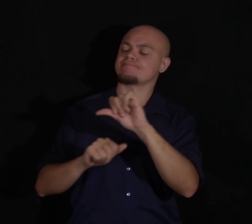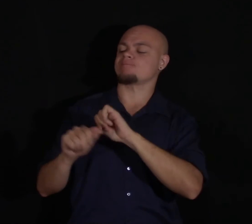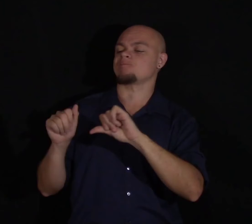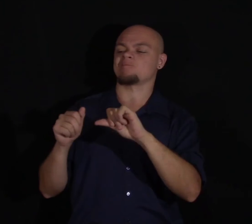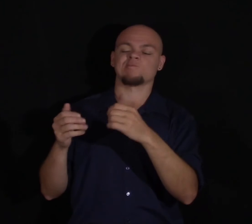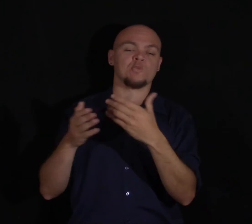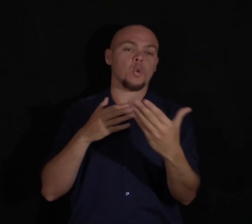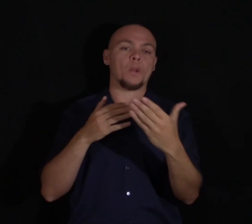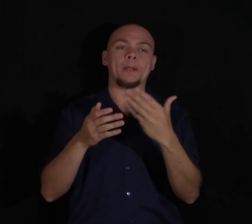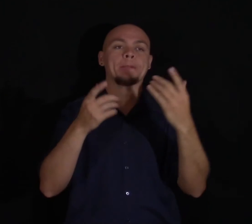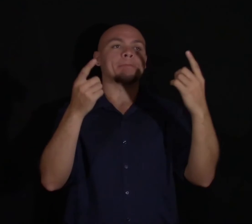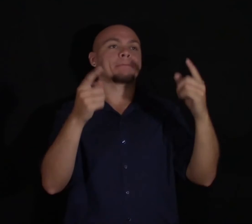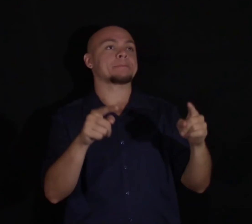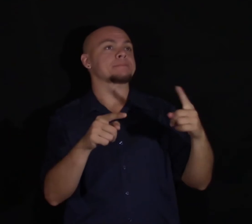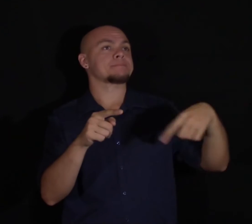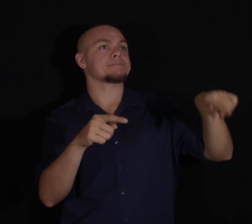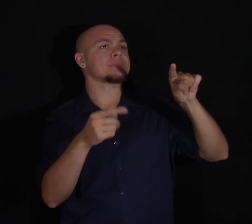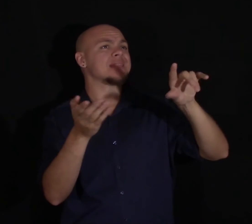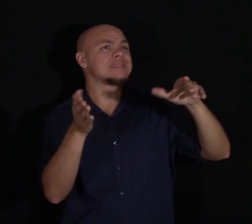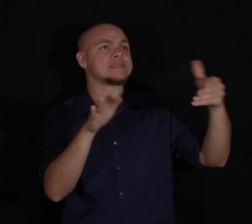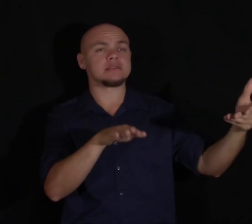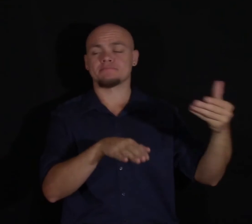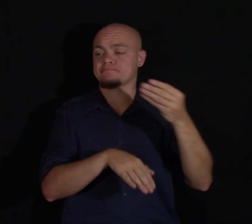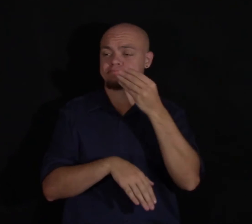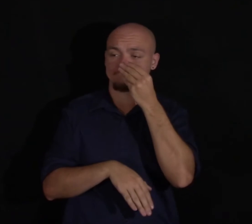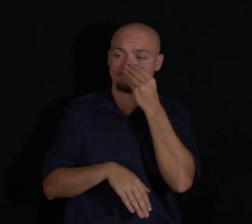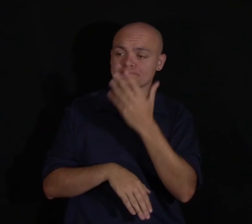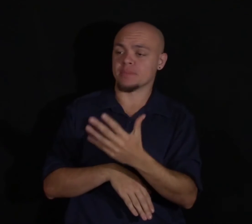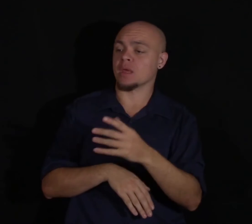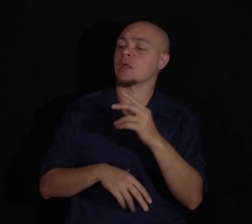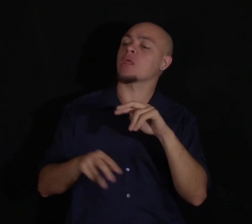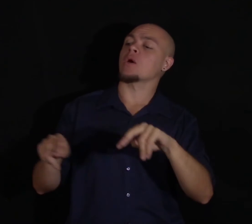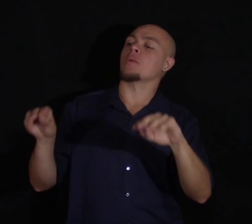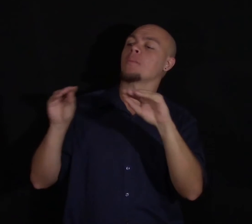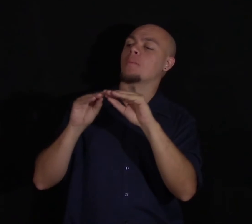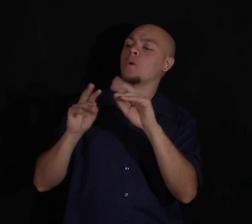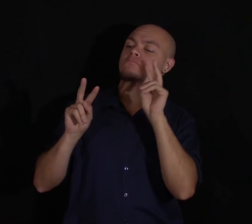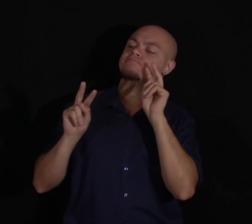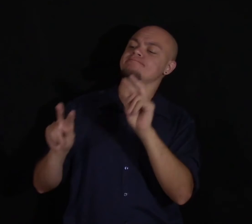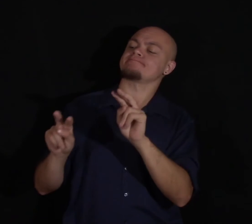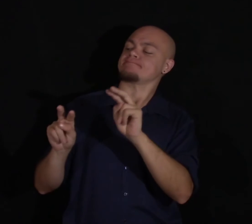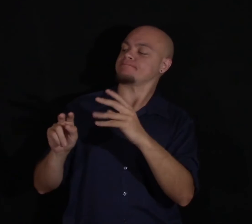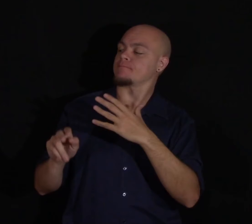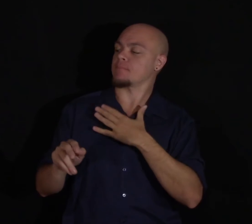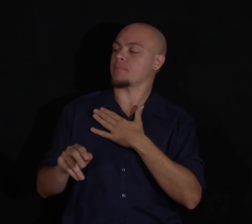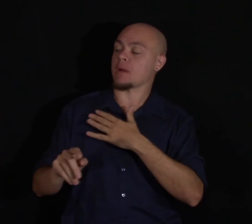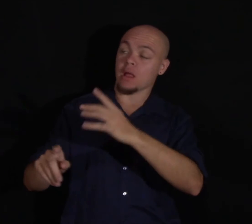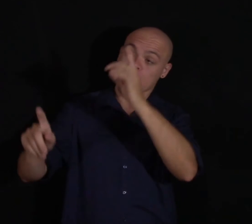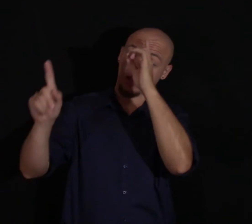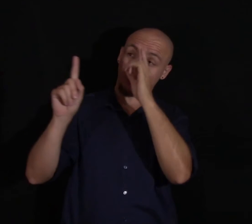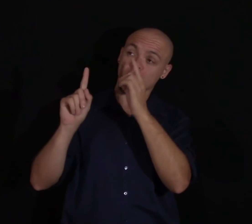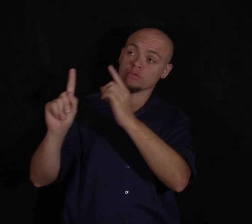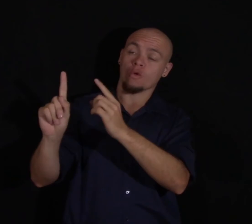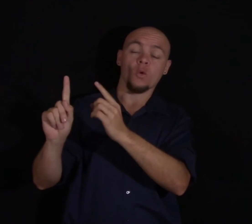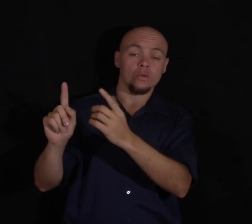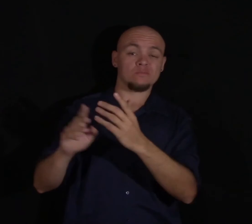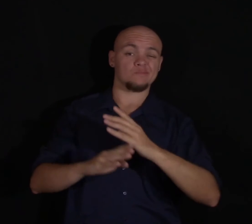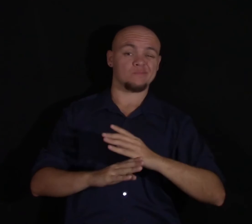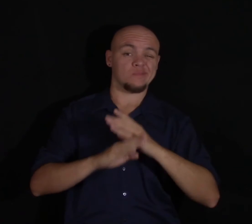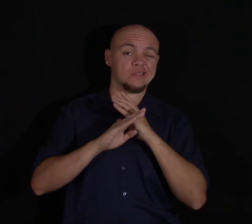around them. The more I saw of them, the greater became my desire to claim their protection and kindness.